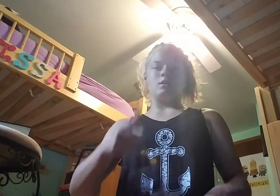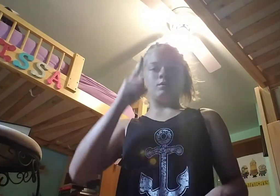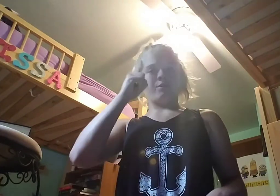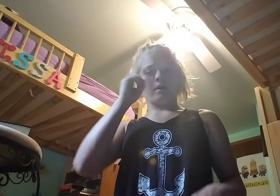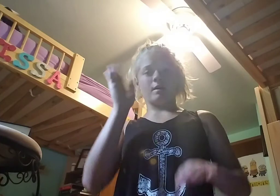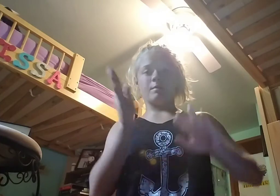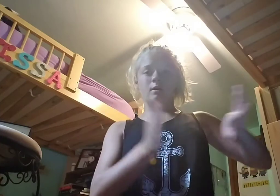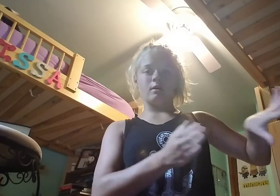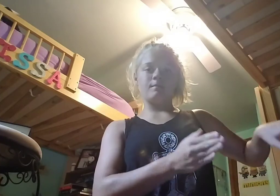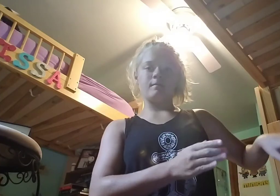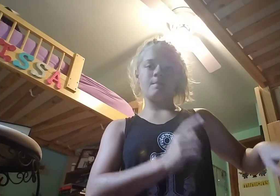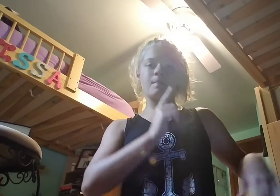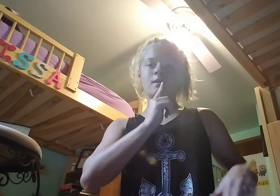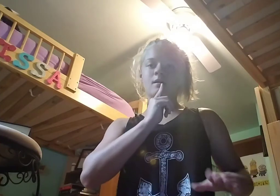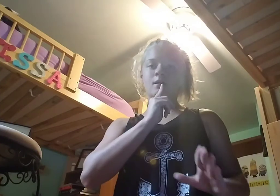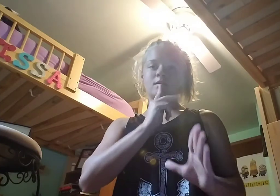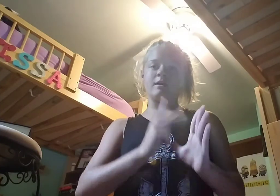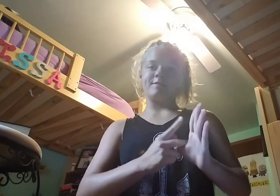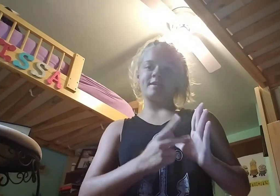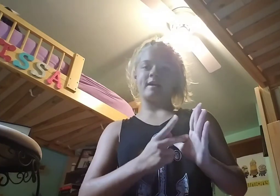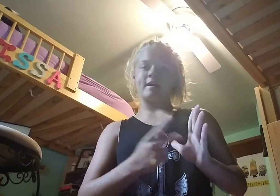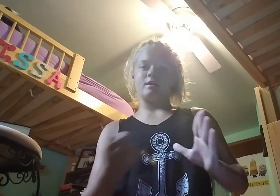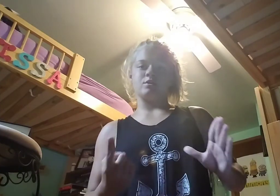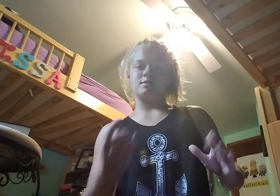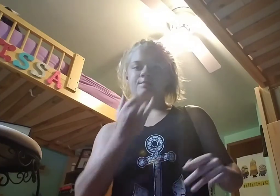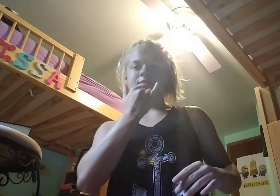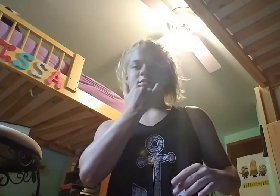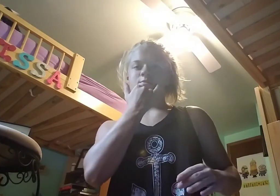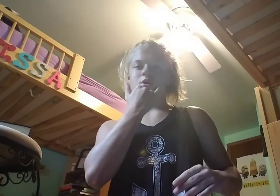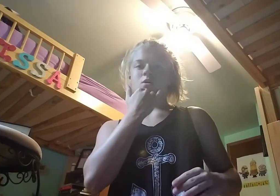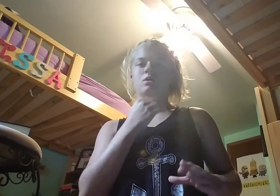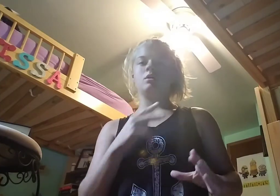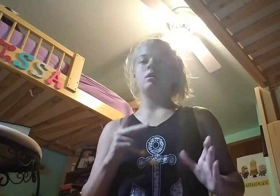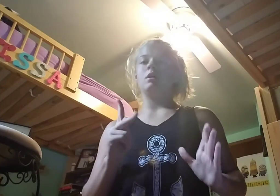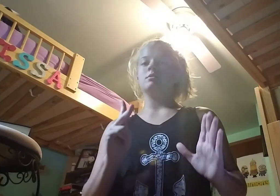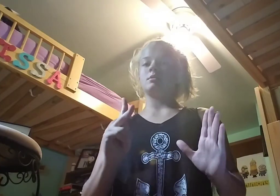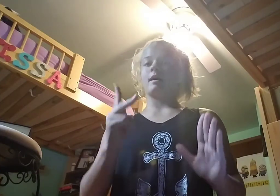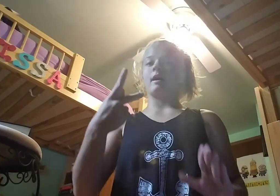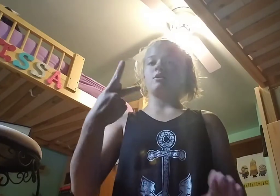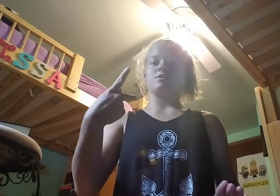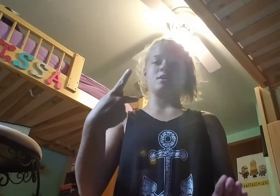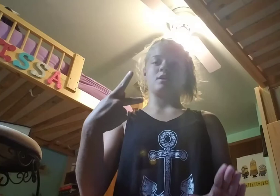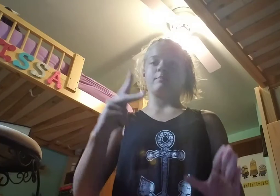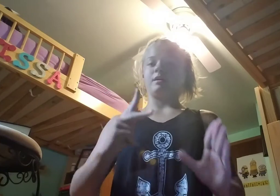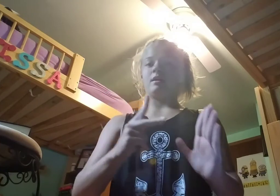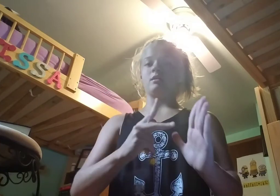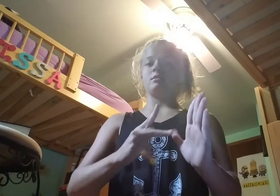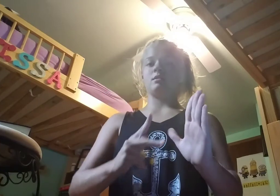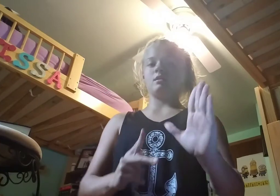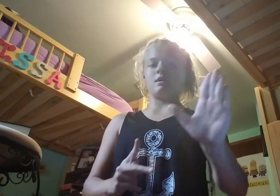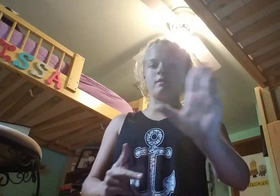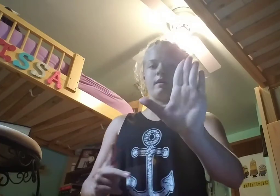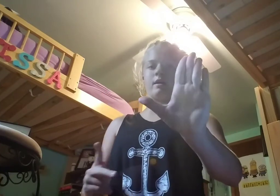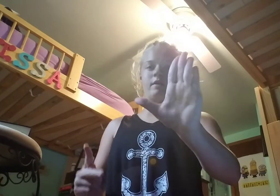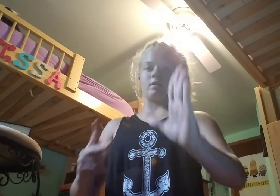You think I'm gone. Tell the psychiatrist something is wrong. So psychiatrist, you're going to take a P hand and like a hand like this,